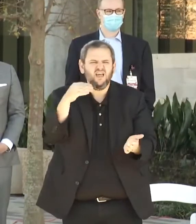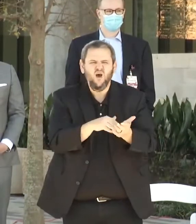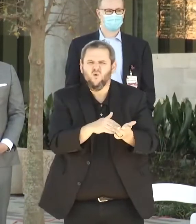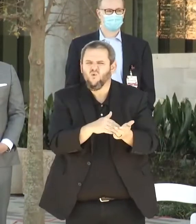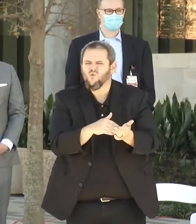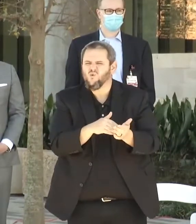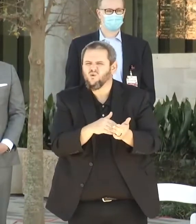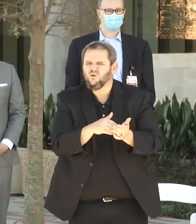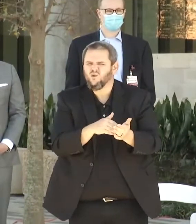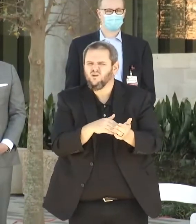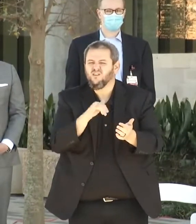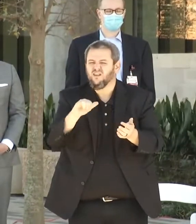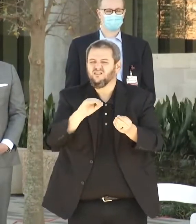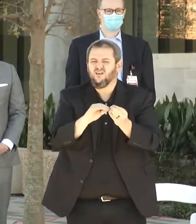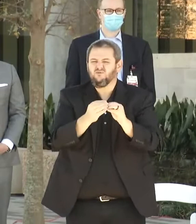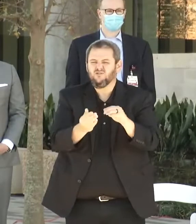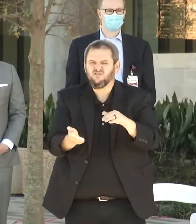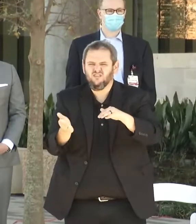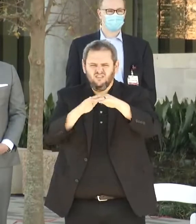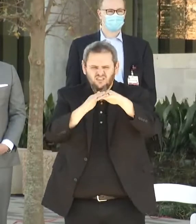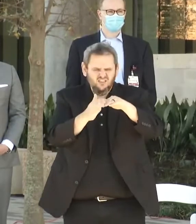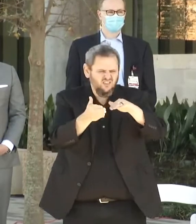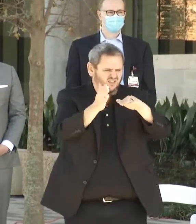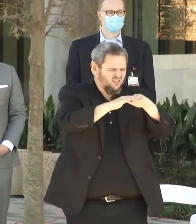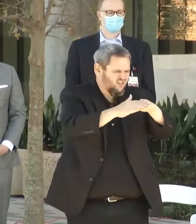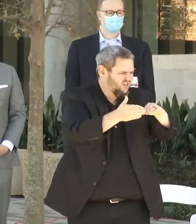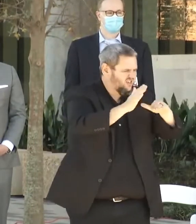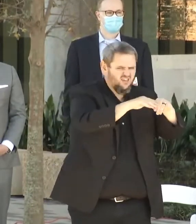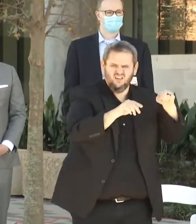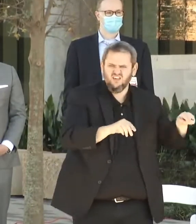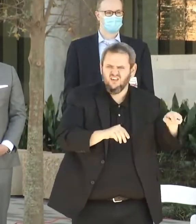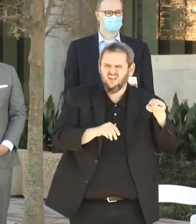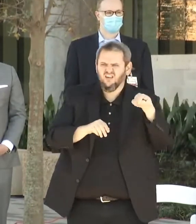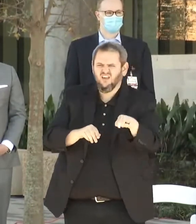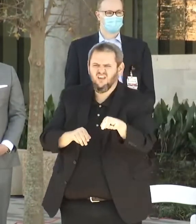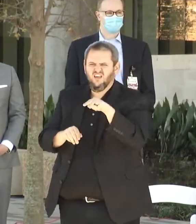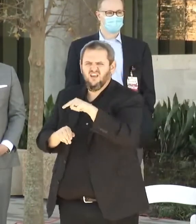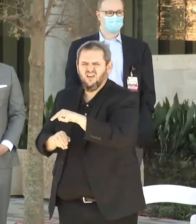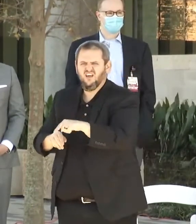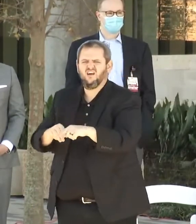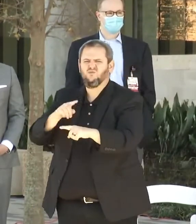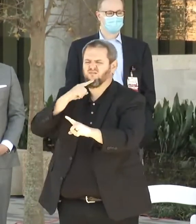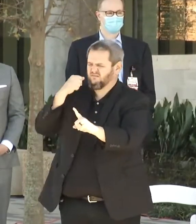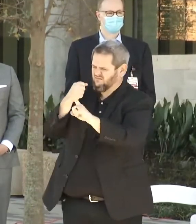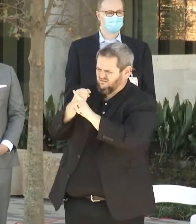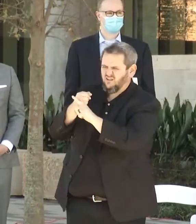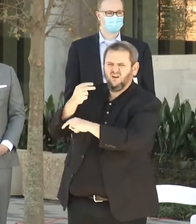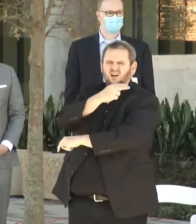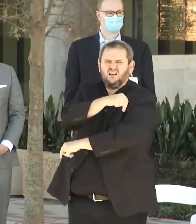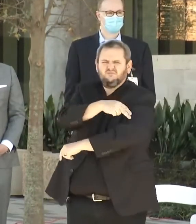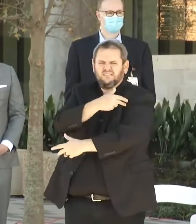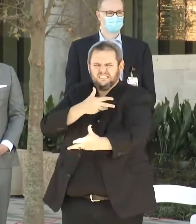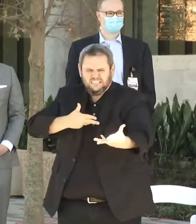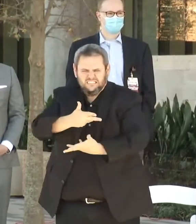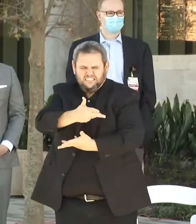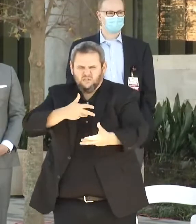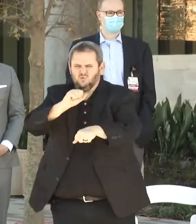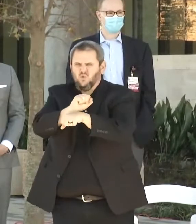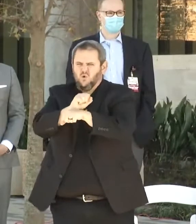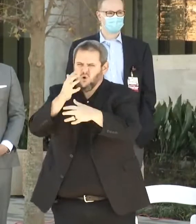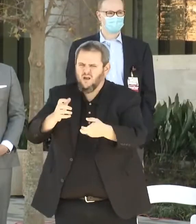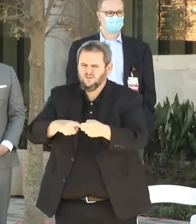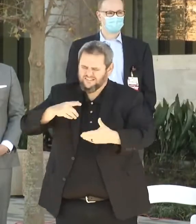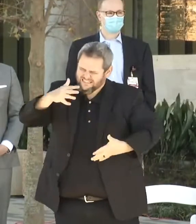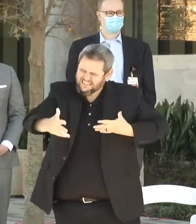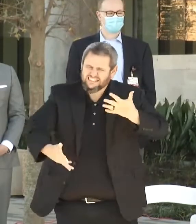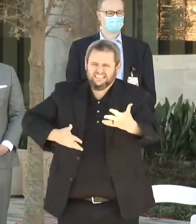our communities as well as our healthcare systems and our healthcare workers. So you might ask, well, if our beds are 20%